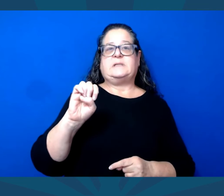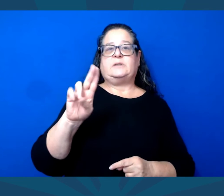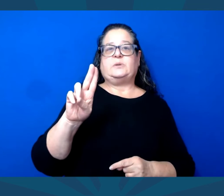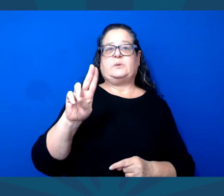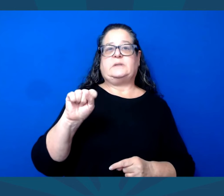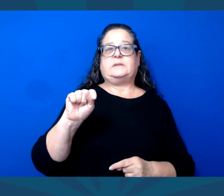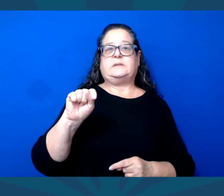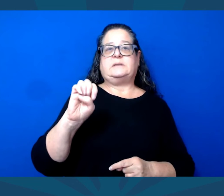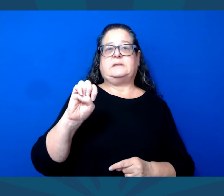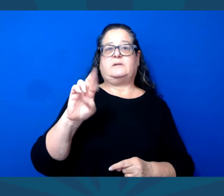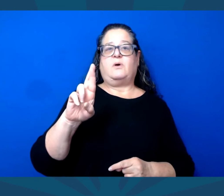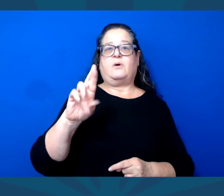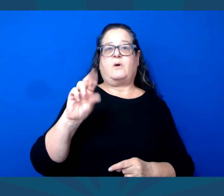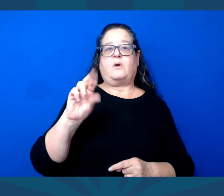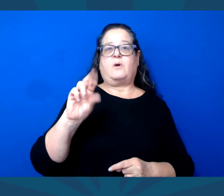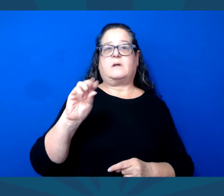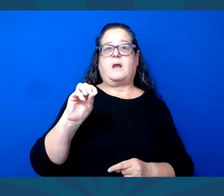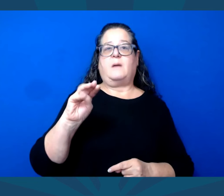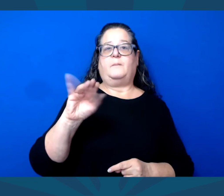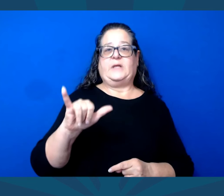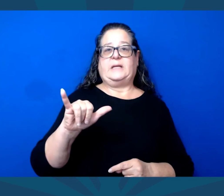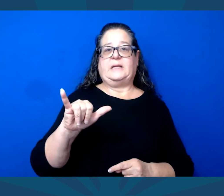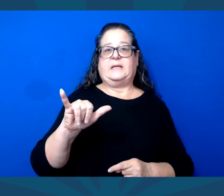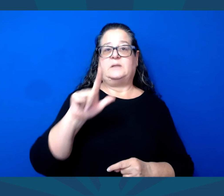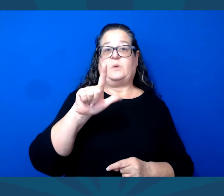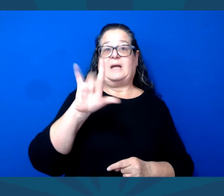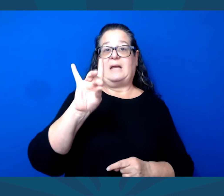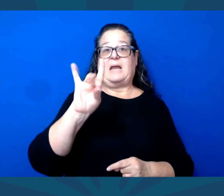Deuteronomy 28, 10 through 14.